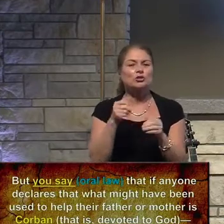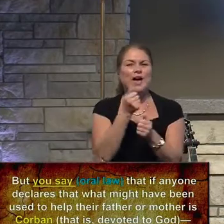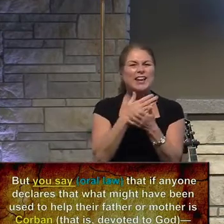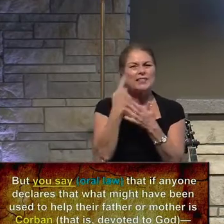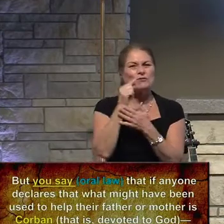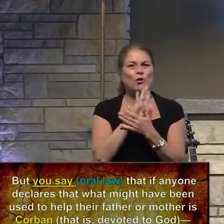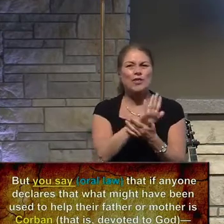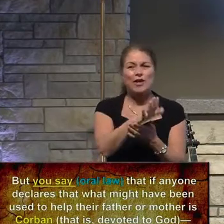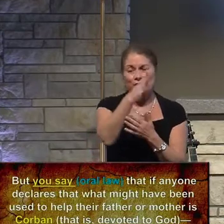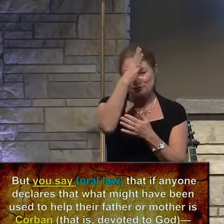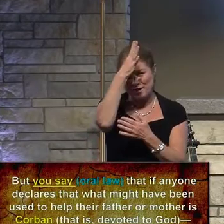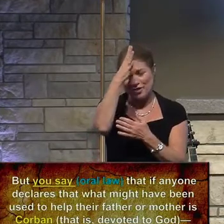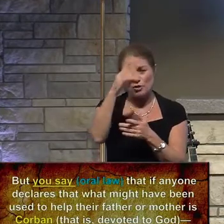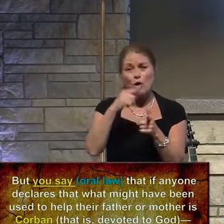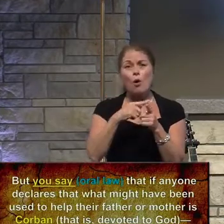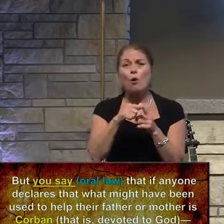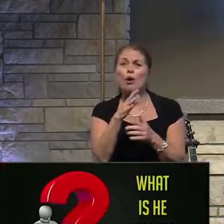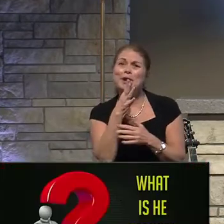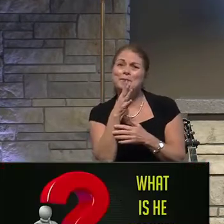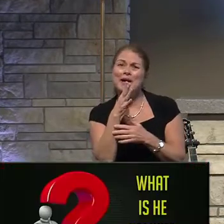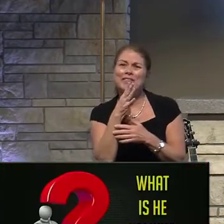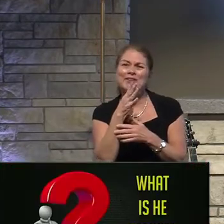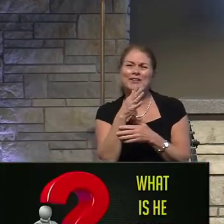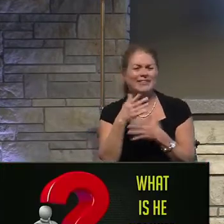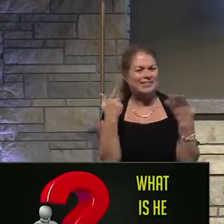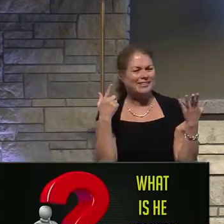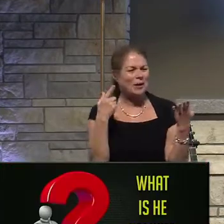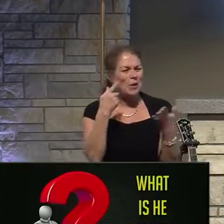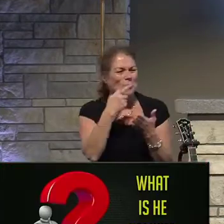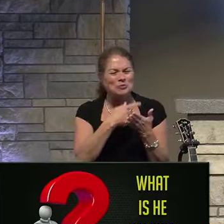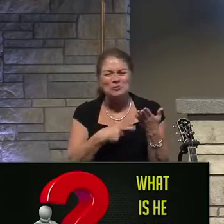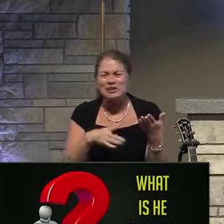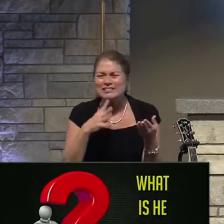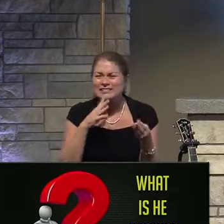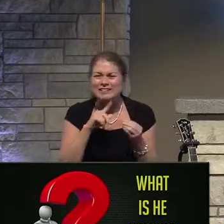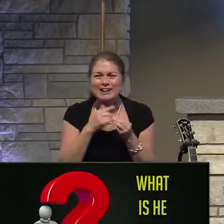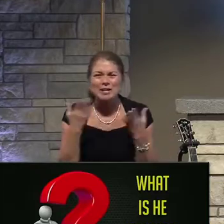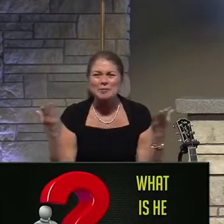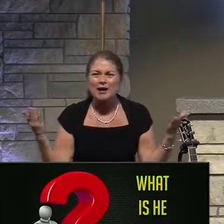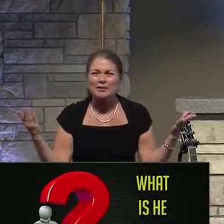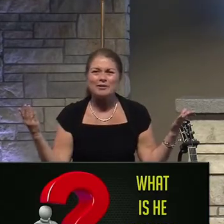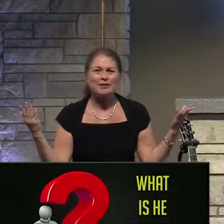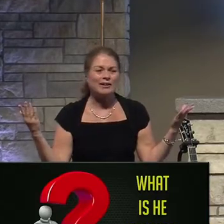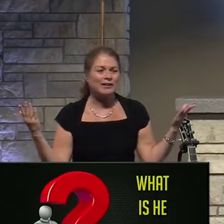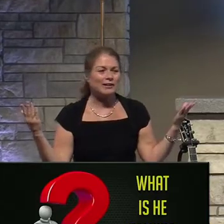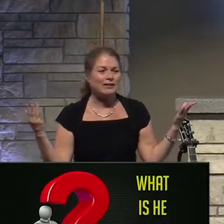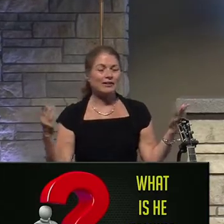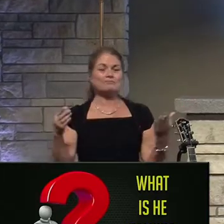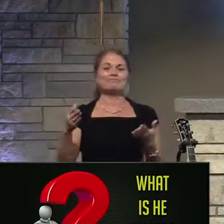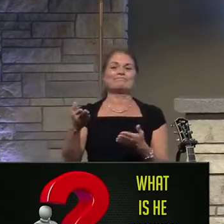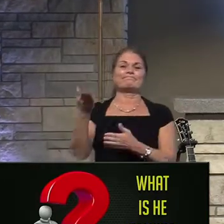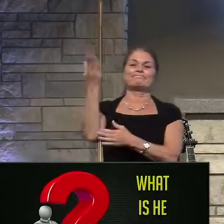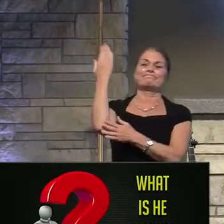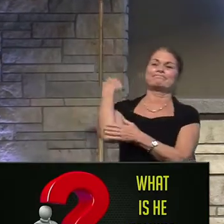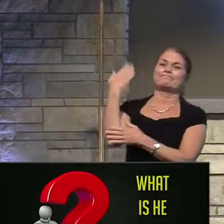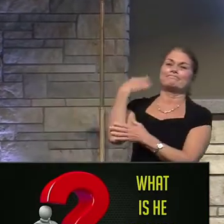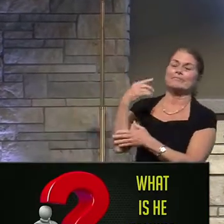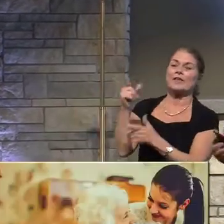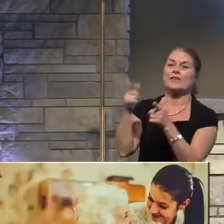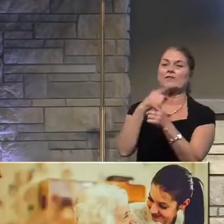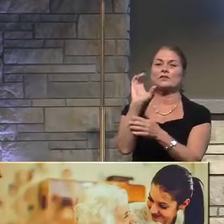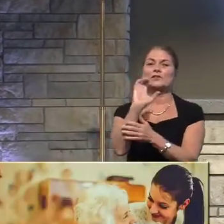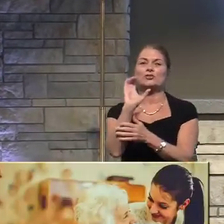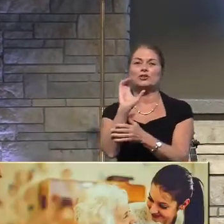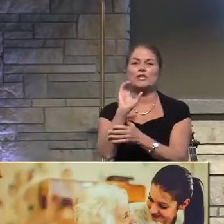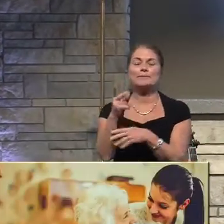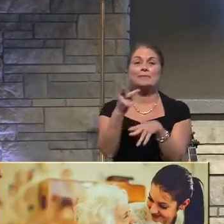father or their mother. Now you have to go, what in the world is he talking about? You see, back in the first century,